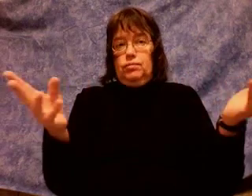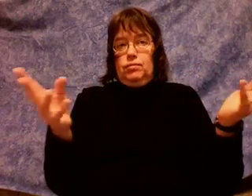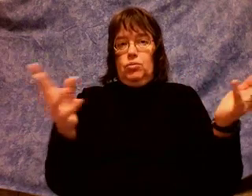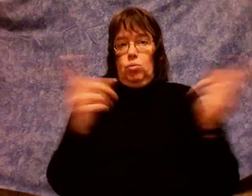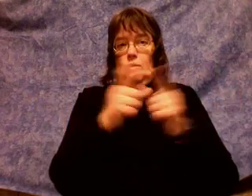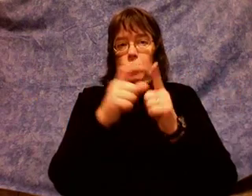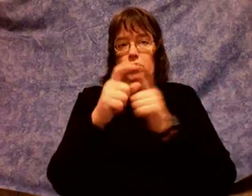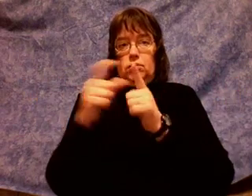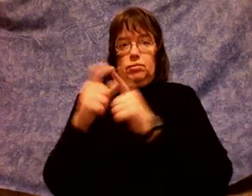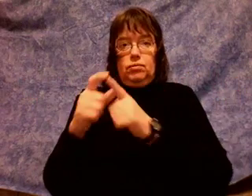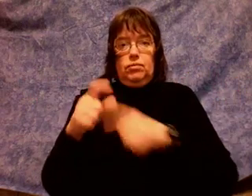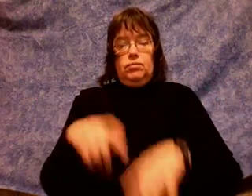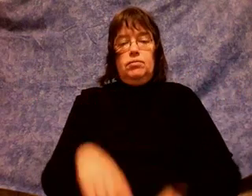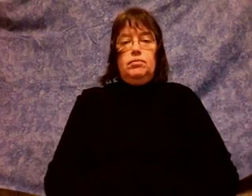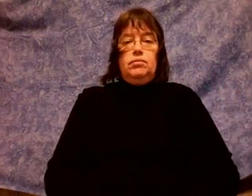questions.